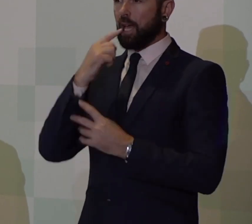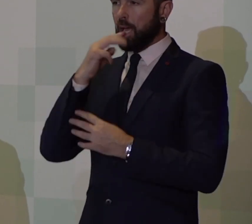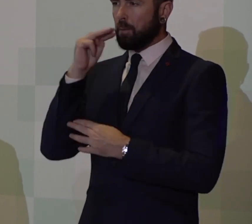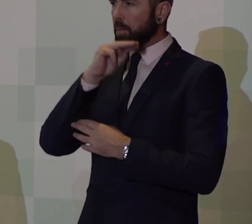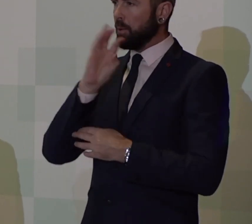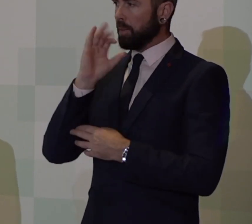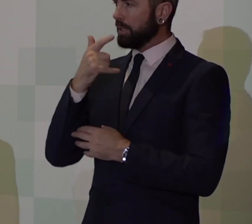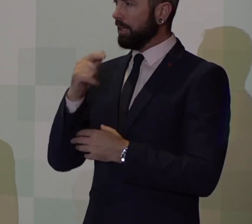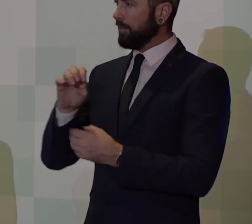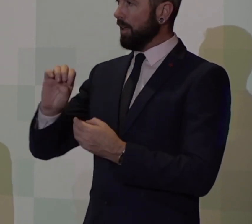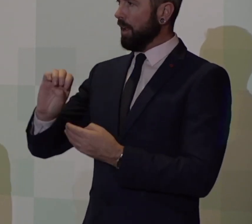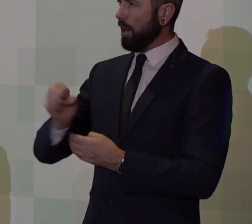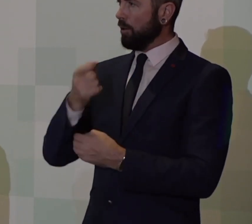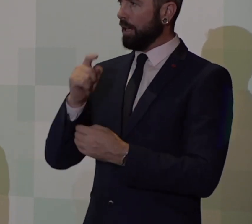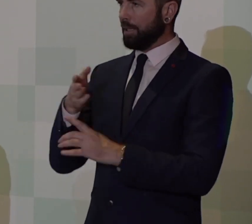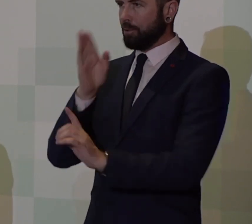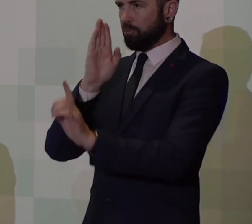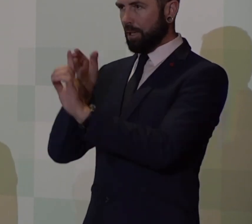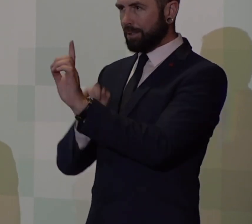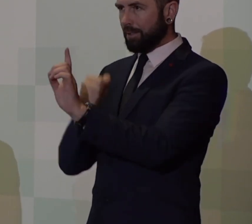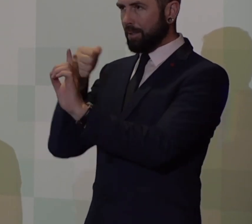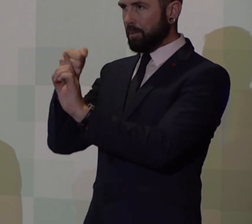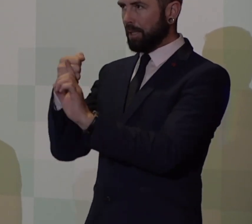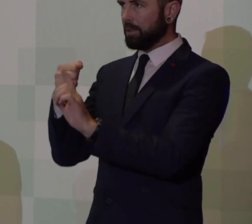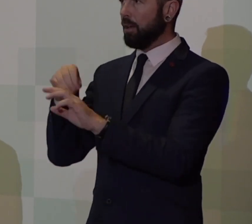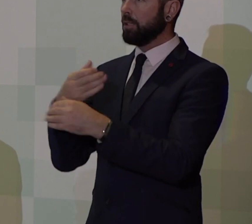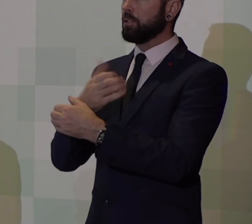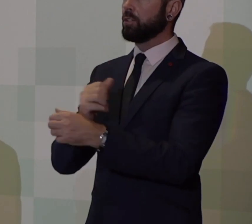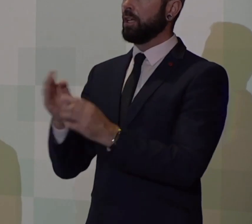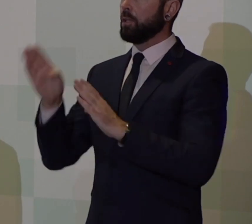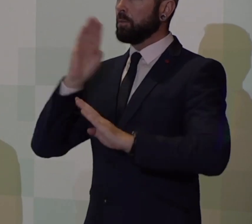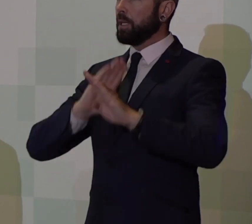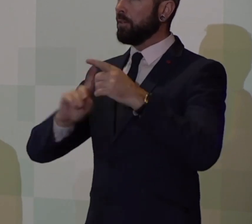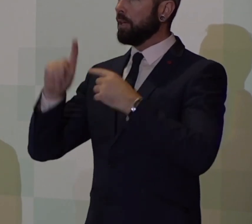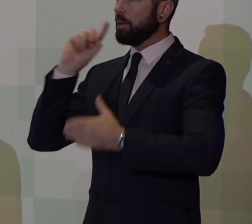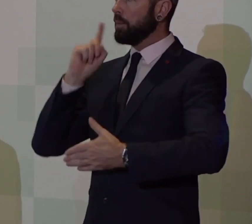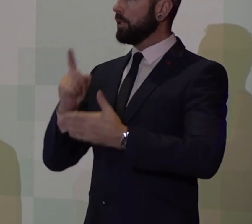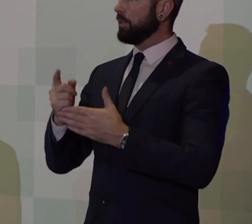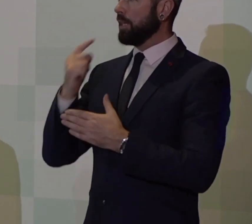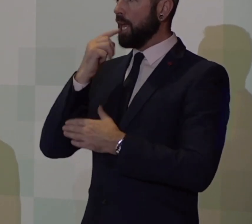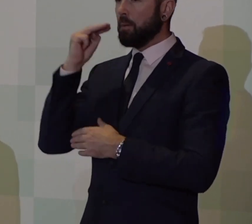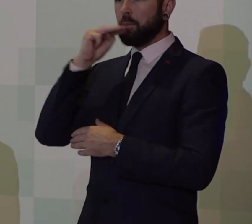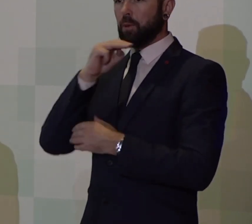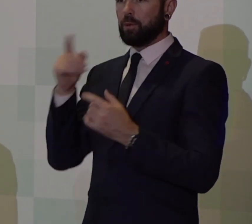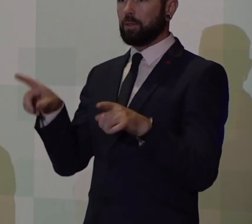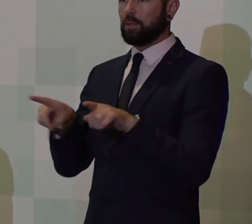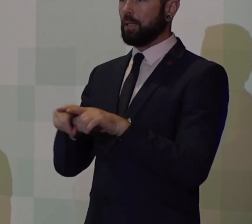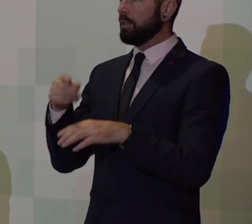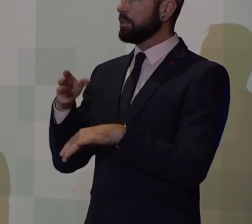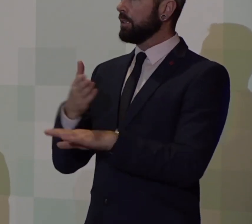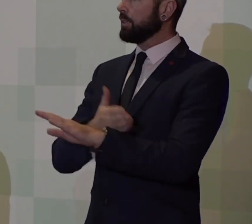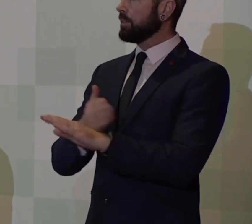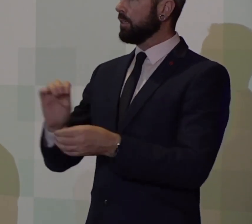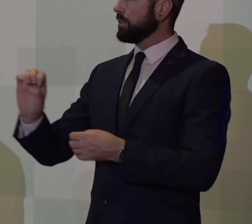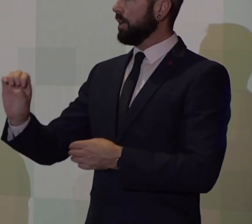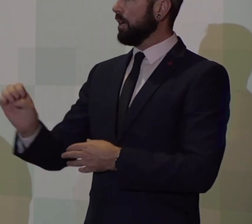has an early and very direct impact on the child's behavior and beliefs. It's very important, and it starts very